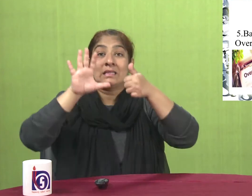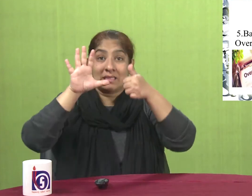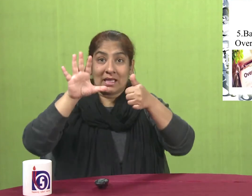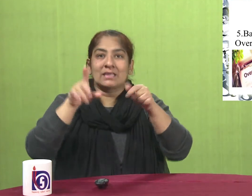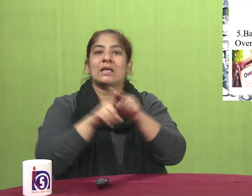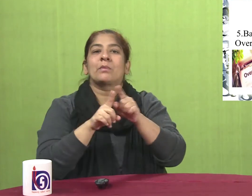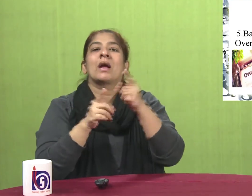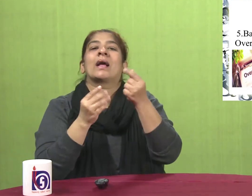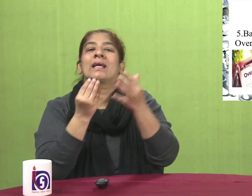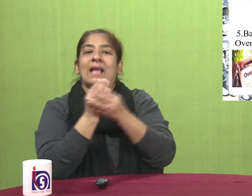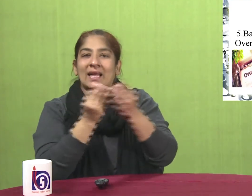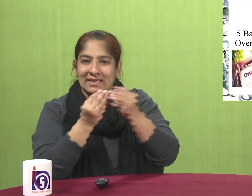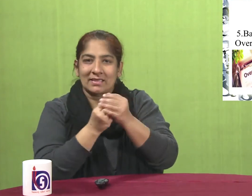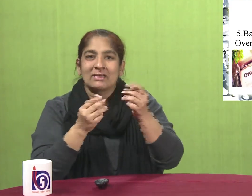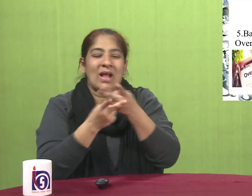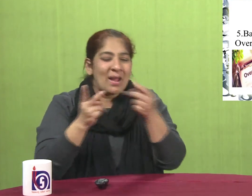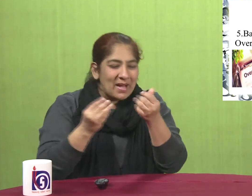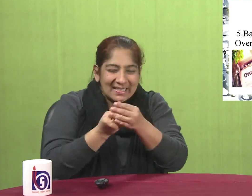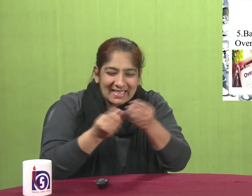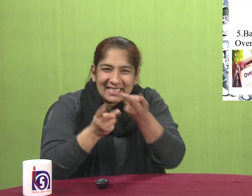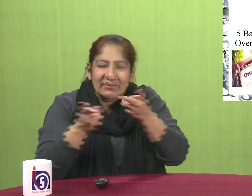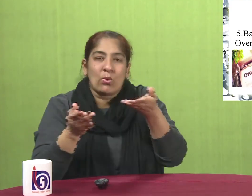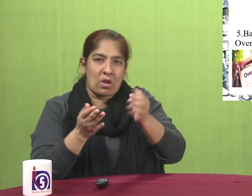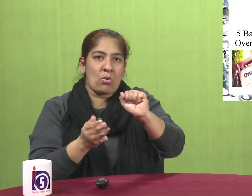The sixth is cash credit.